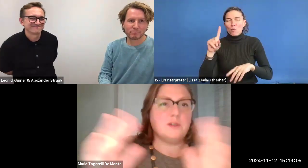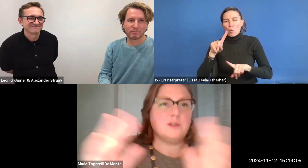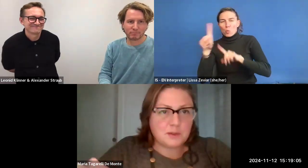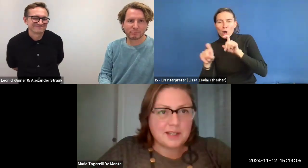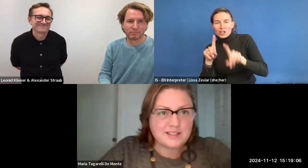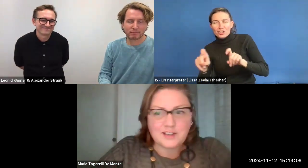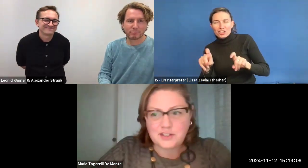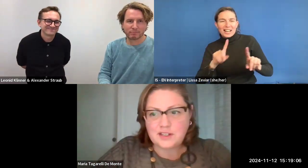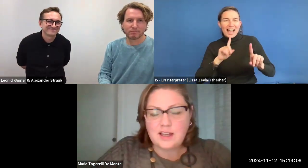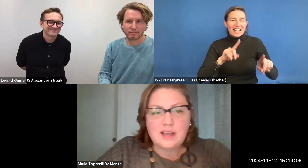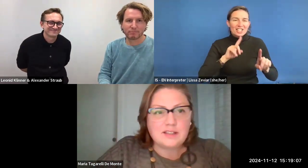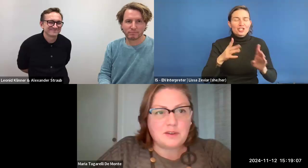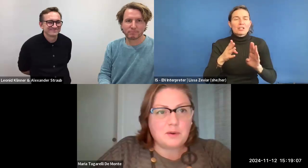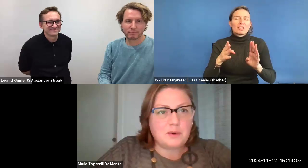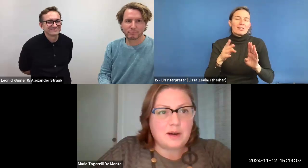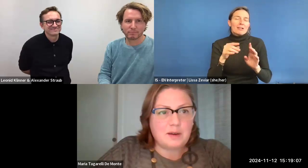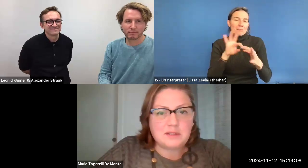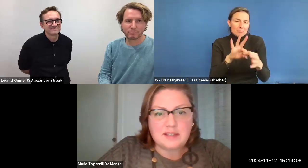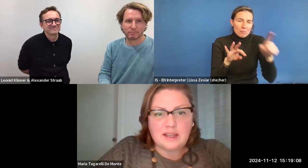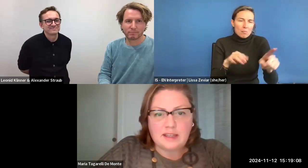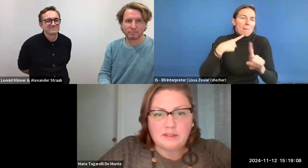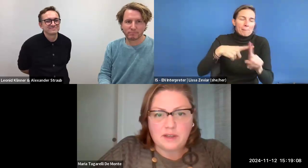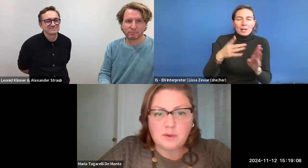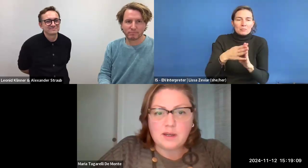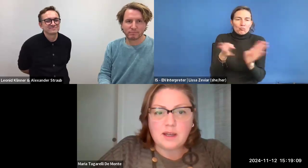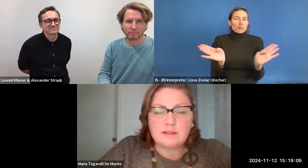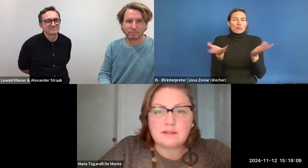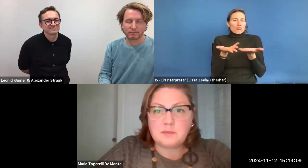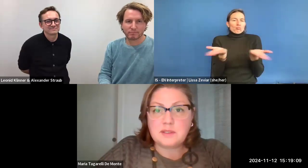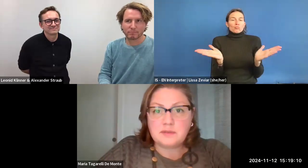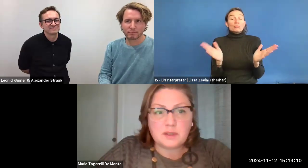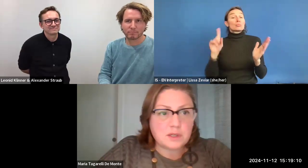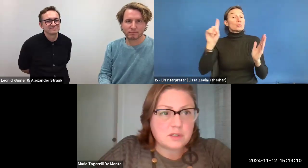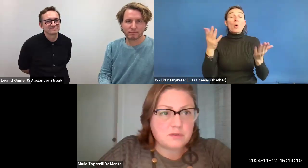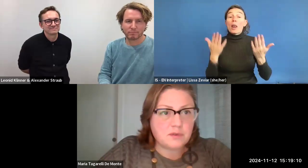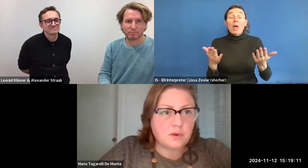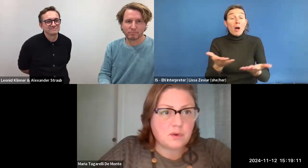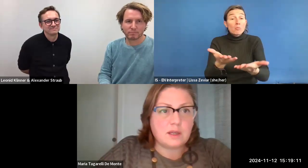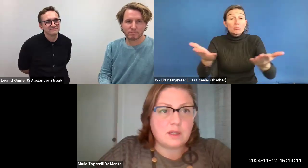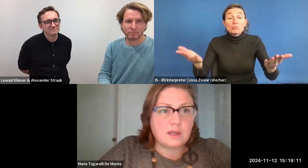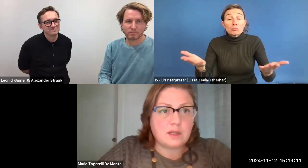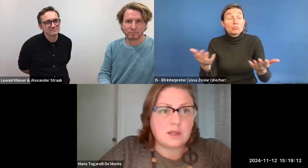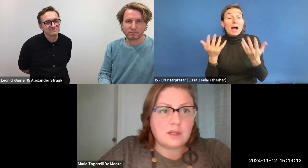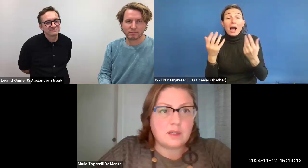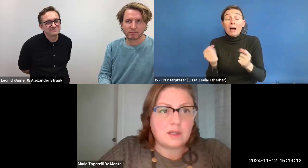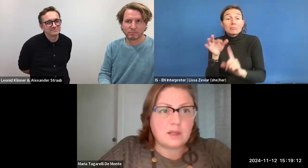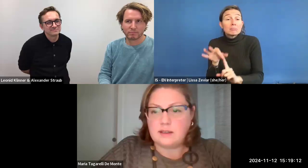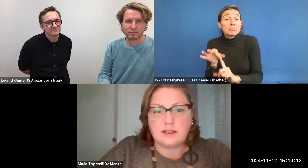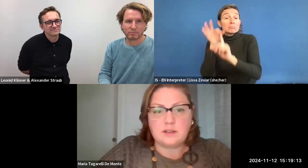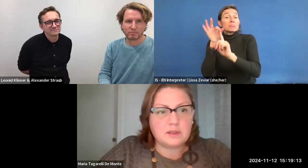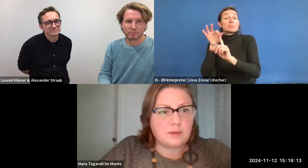so the bigger Q&A session. So I would say if anyone has a specific question for Leo